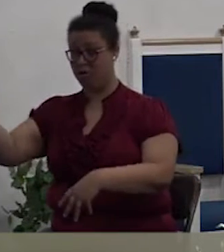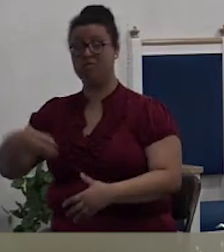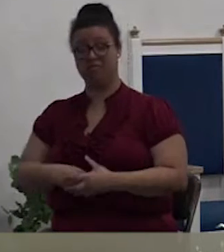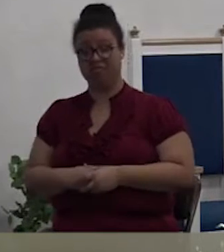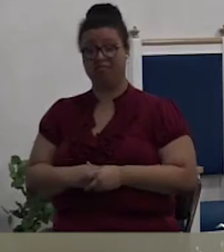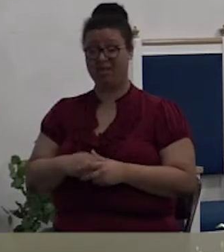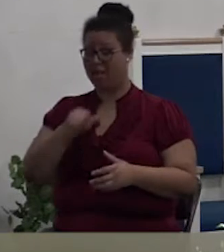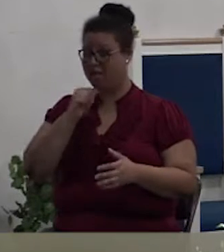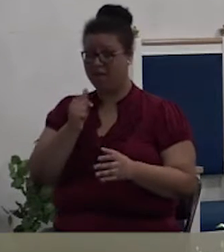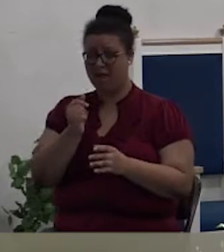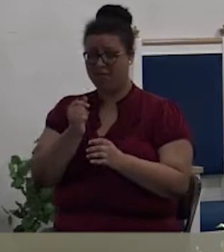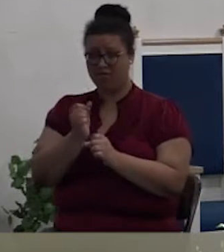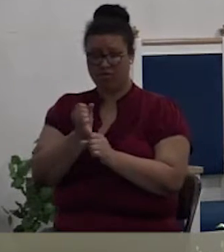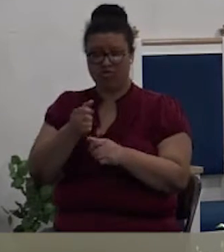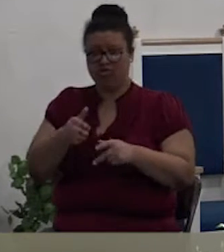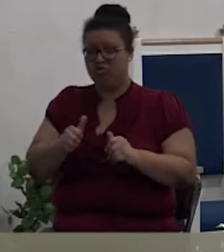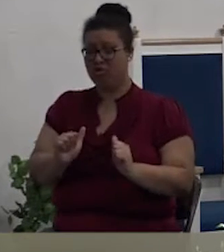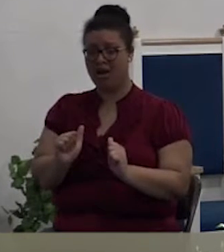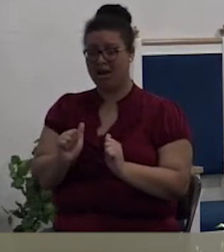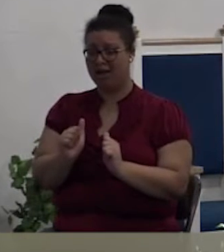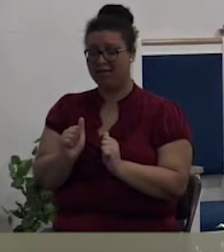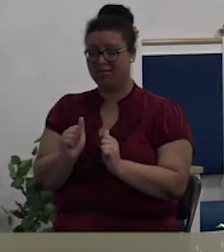it, but I knew